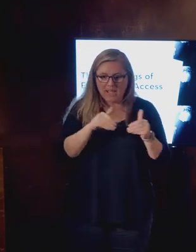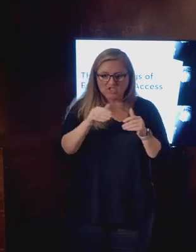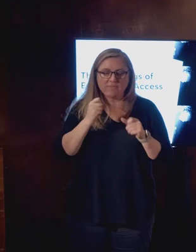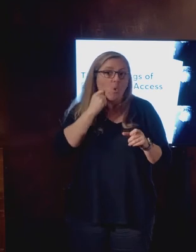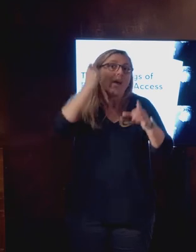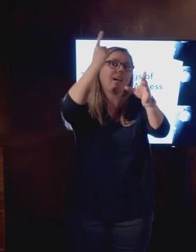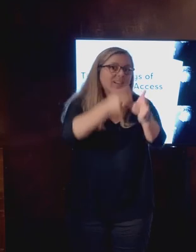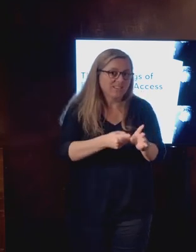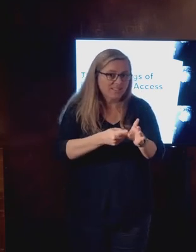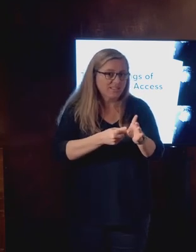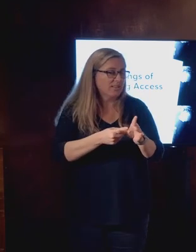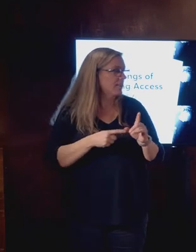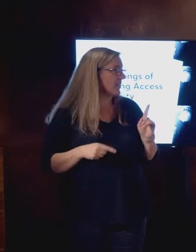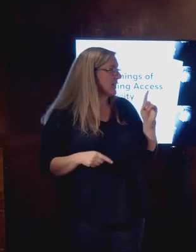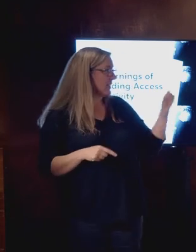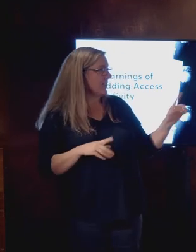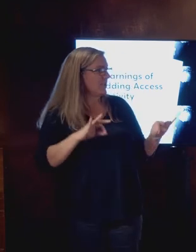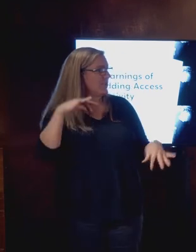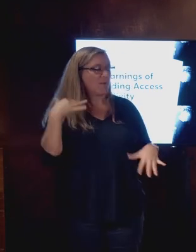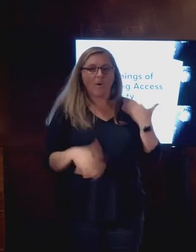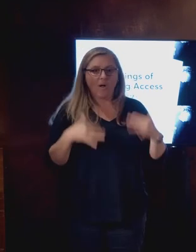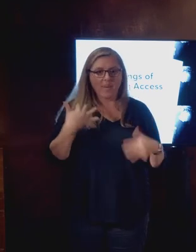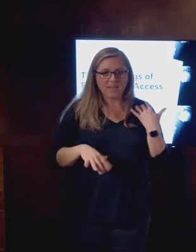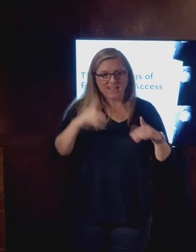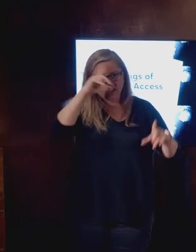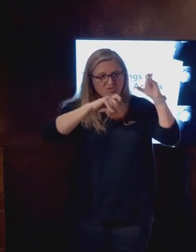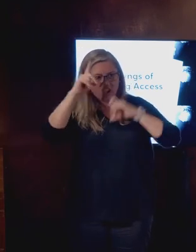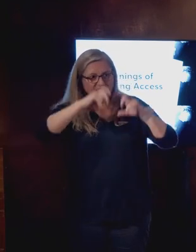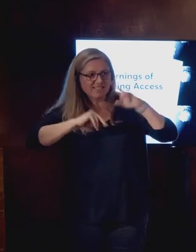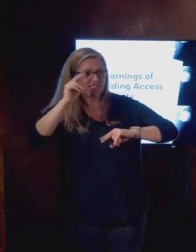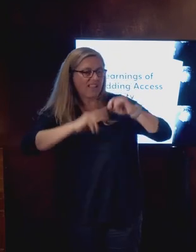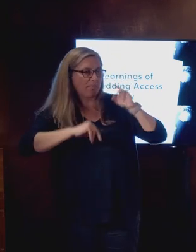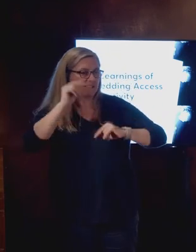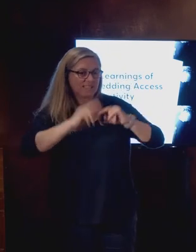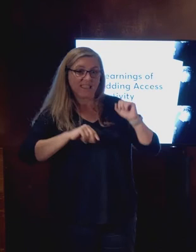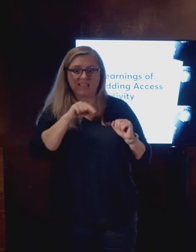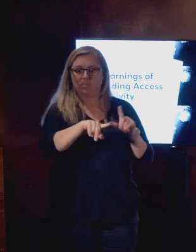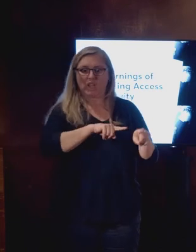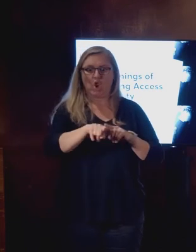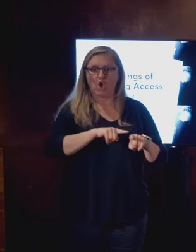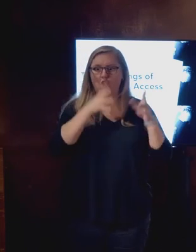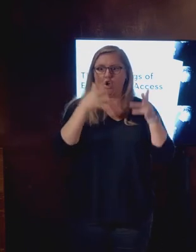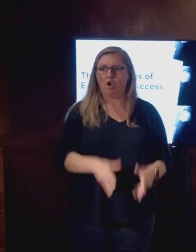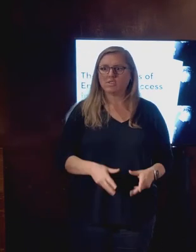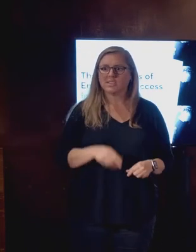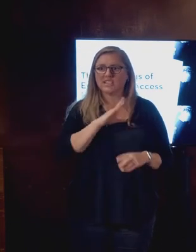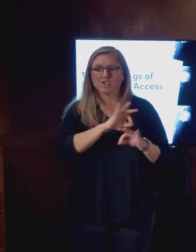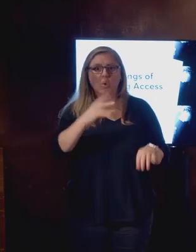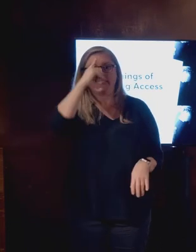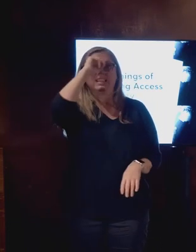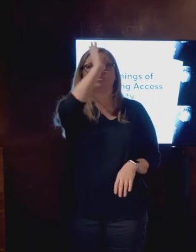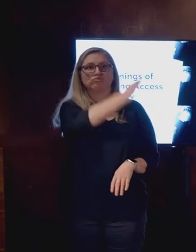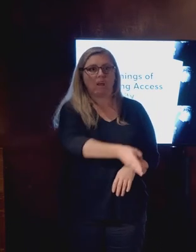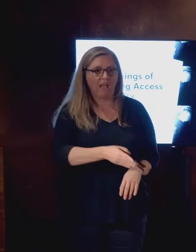the same kind of application process. There's no harm in doing creative developments to start with too, because that's where you learn a lot of stuff. So don't